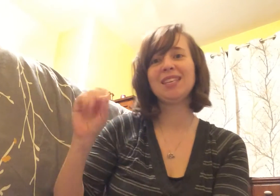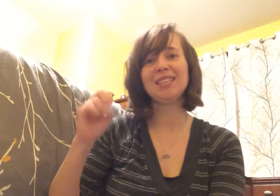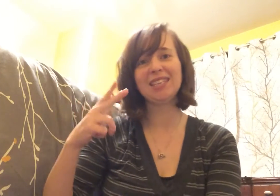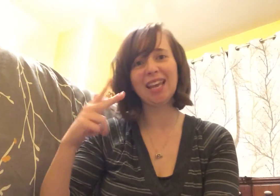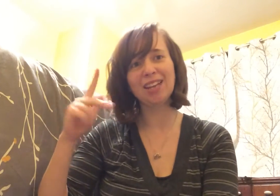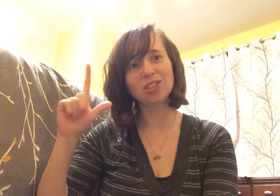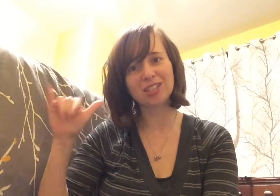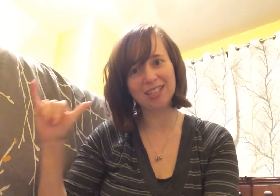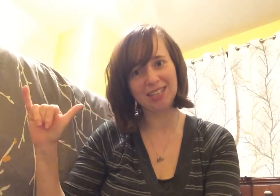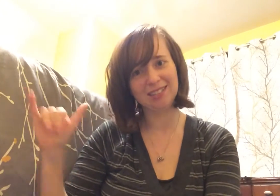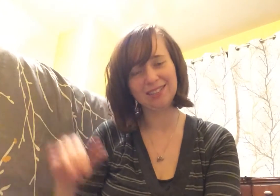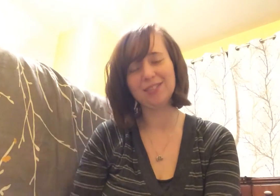is Ashley. Okay.